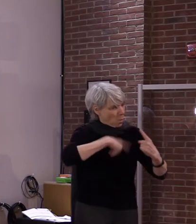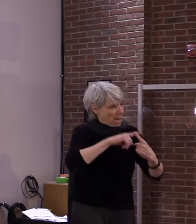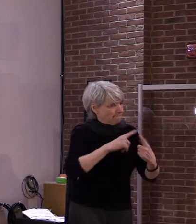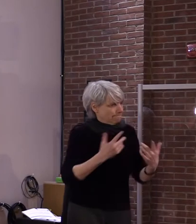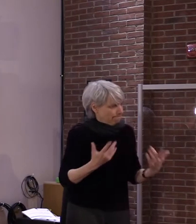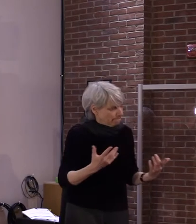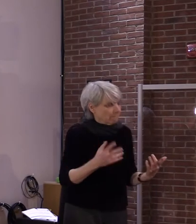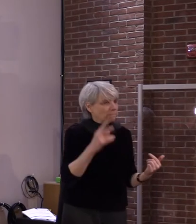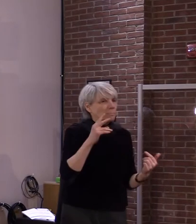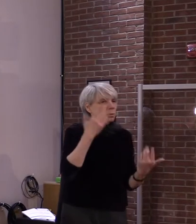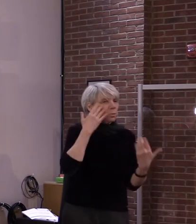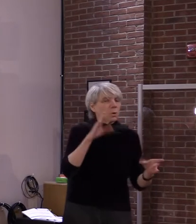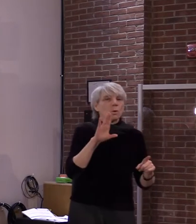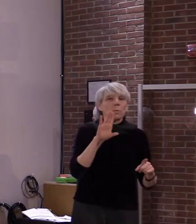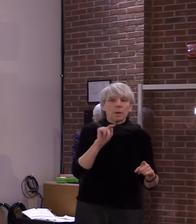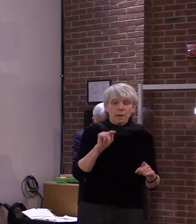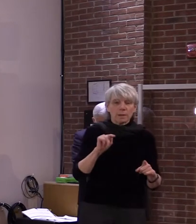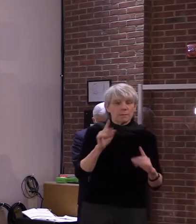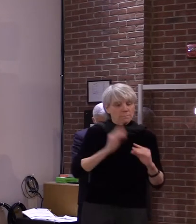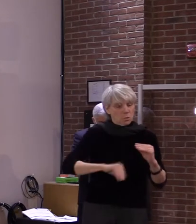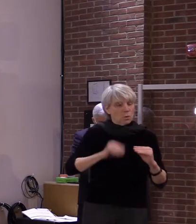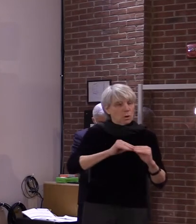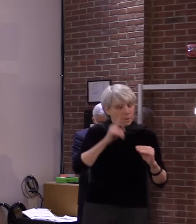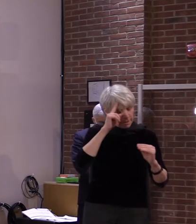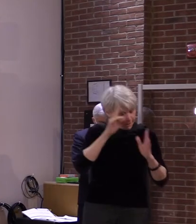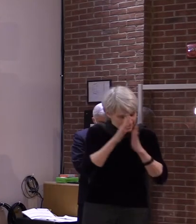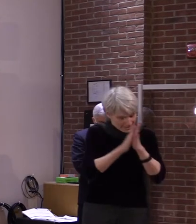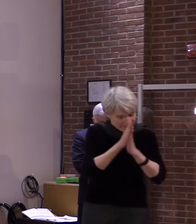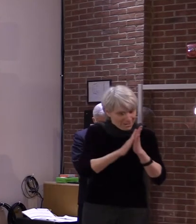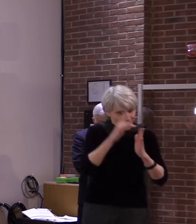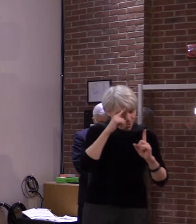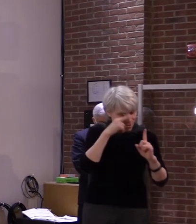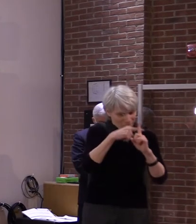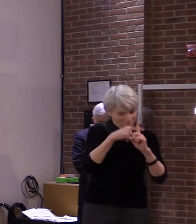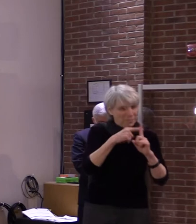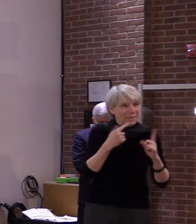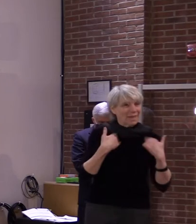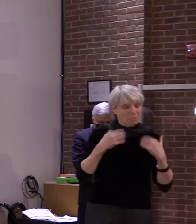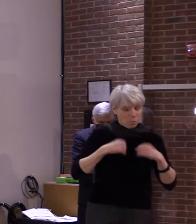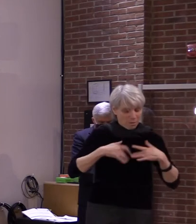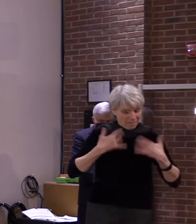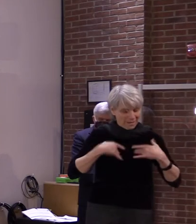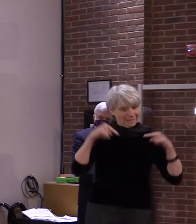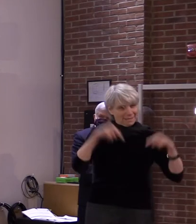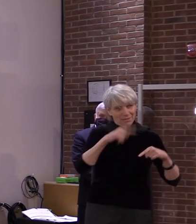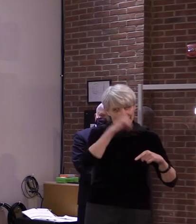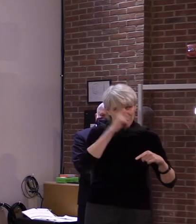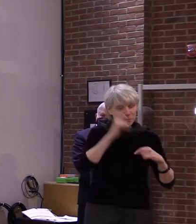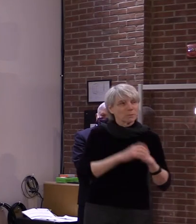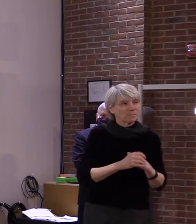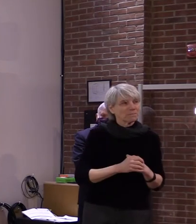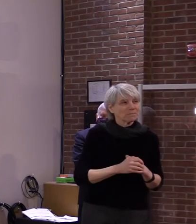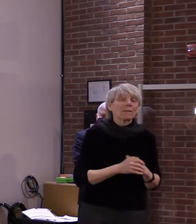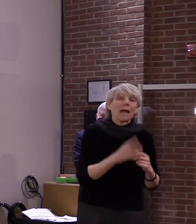broadly we're excited to to bring events back in vermont to do it in a safe manner